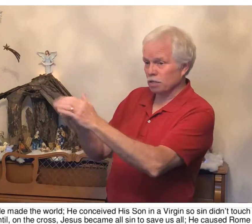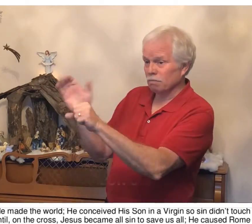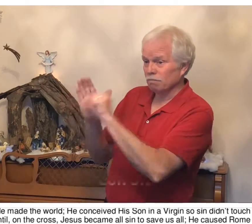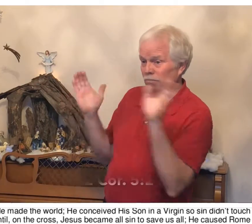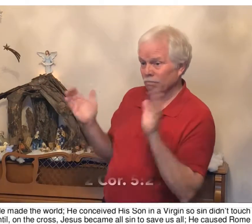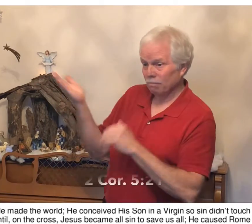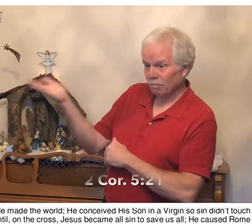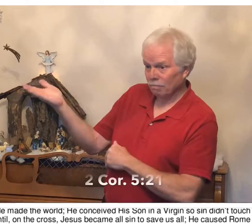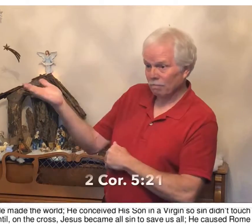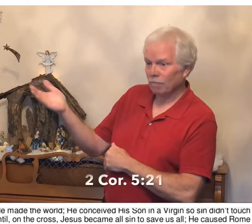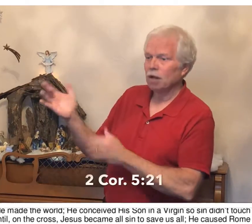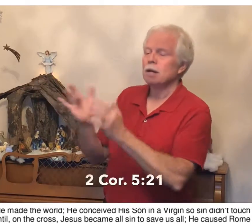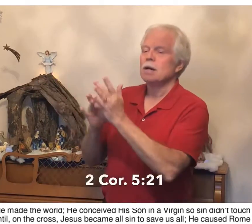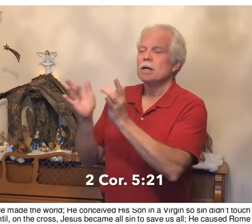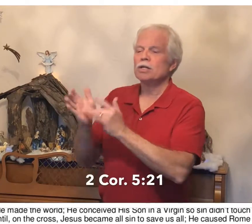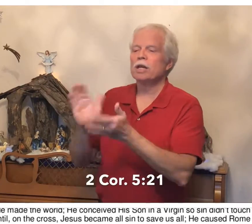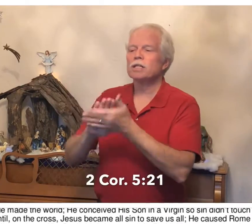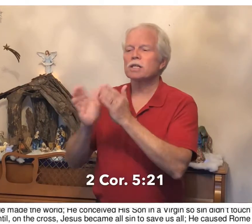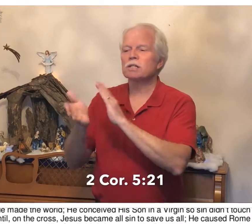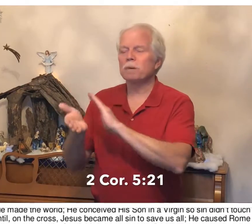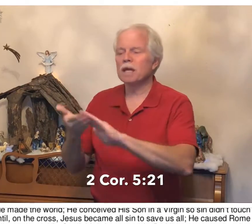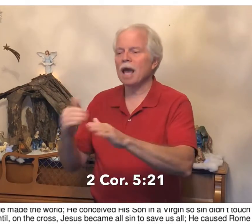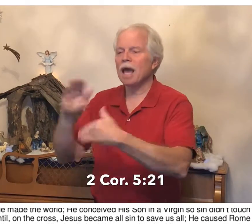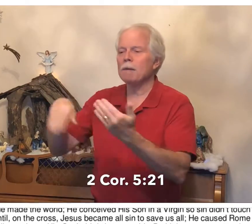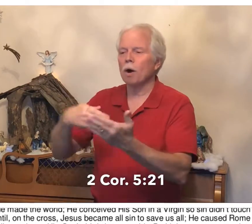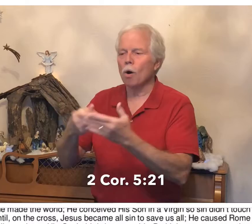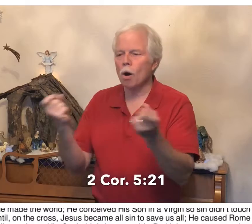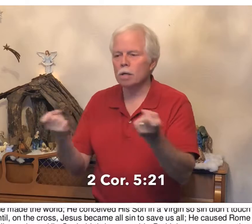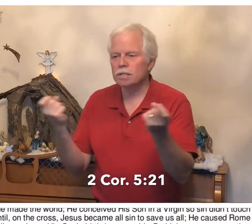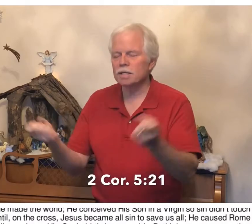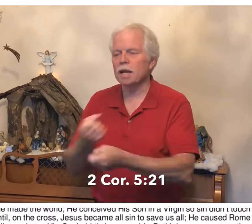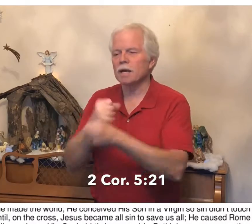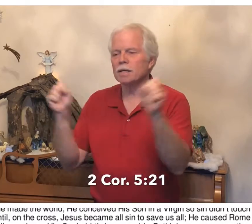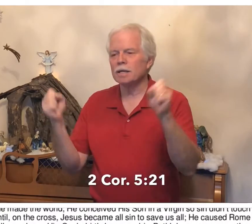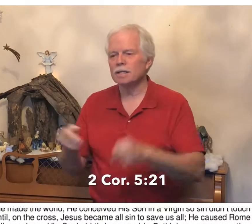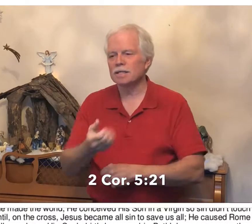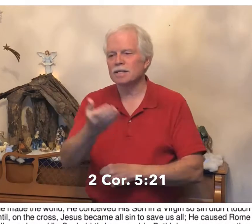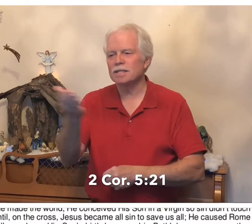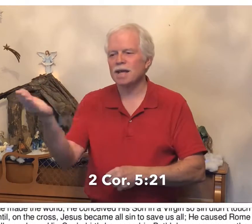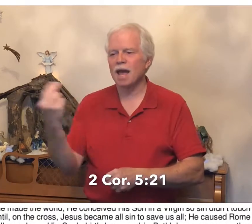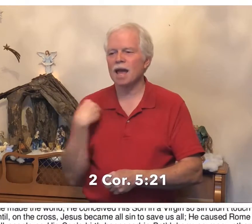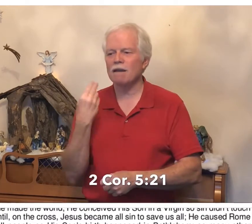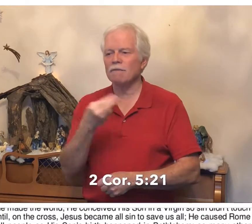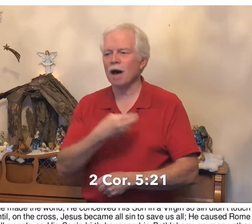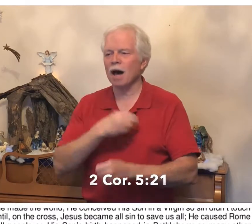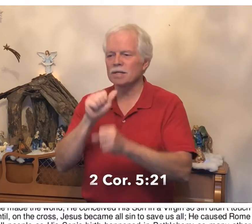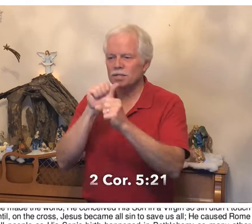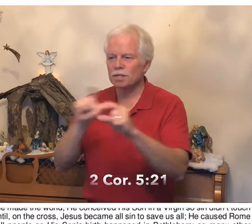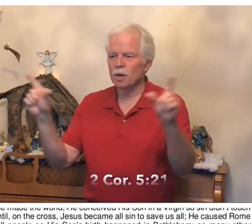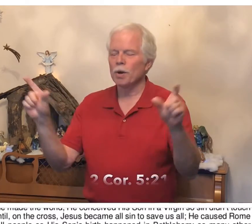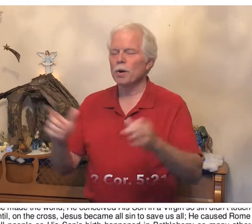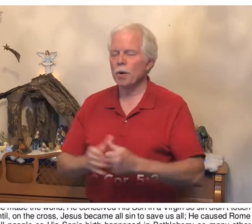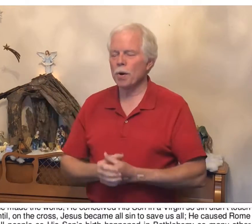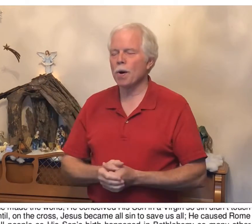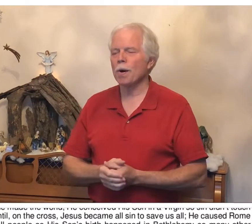Jesus became all sin to save us all.